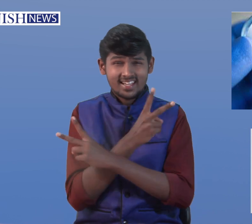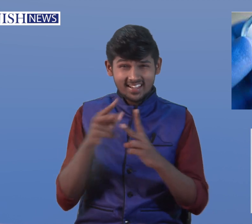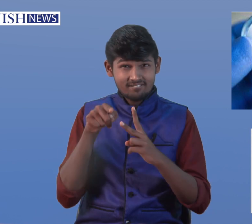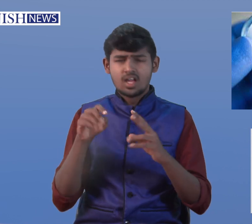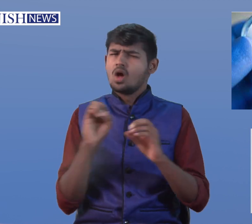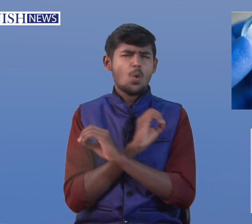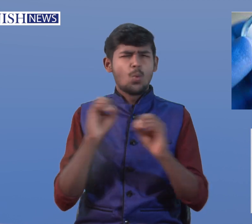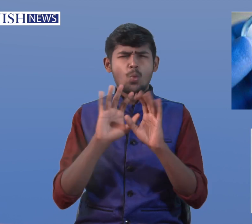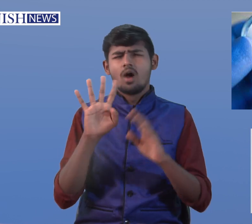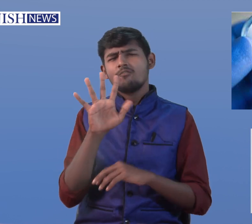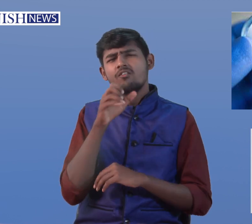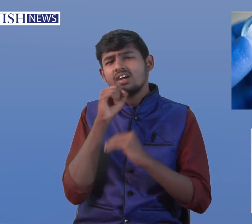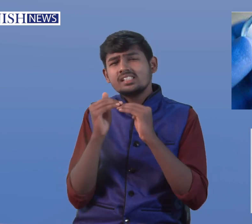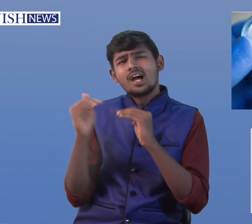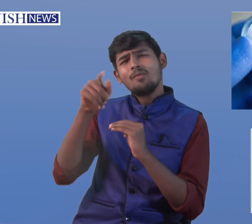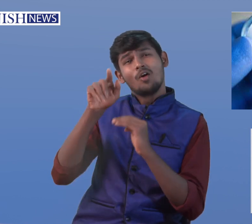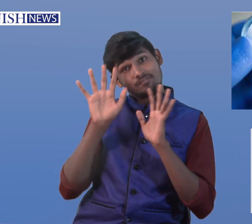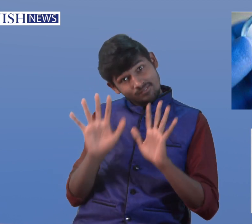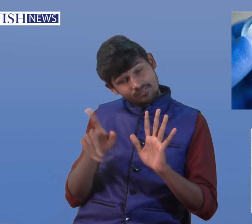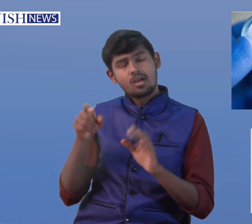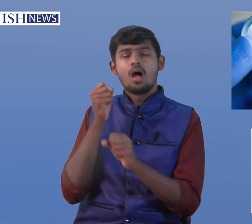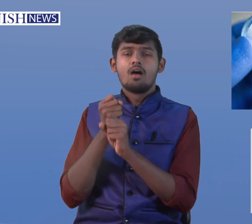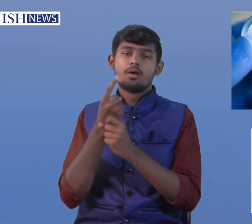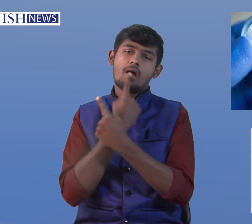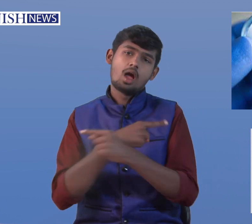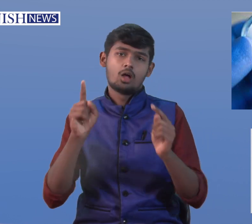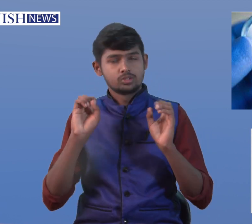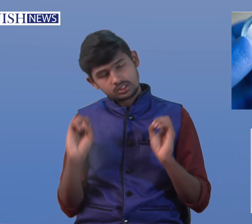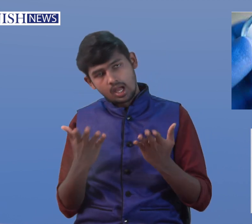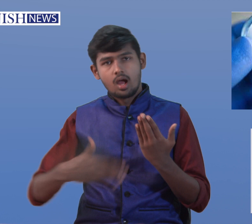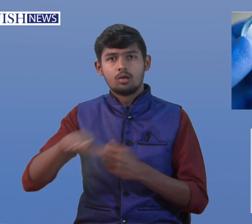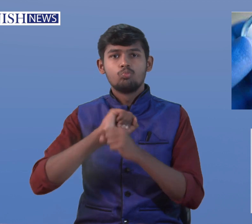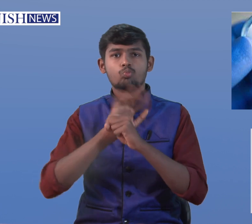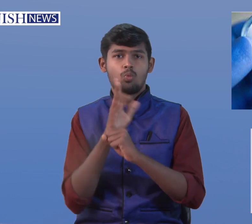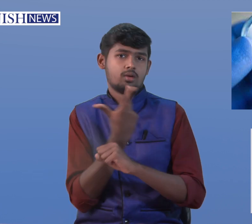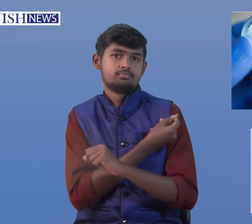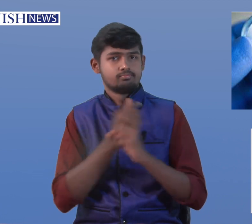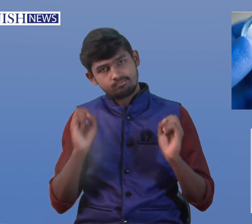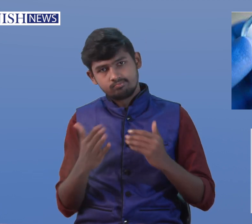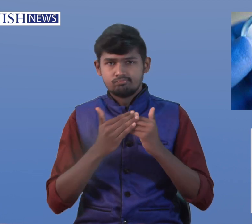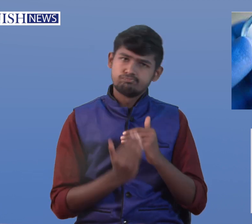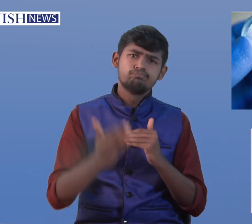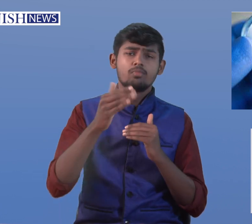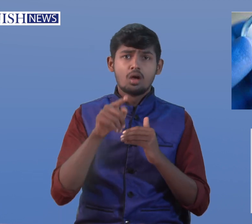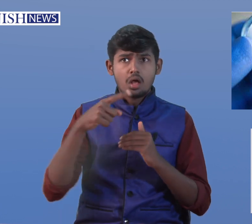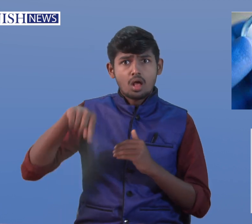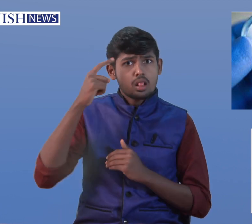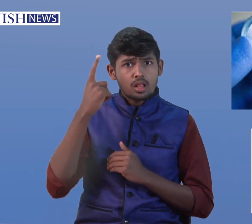expand coverage of the vaccination program to fight COVID-19 infection, the government announced that anyone above 45 years